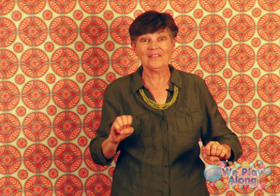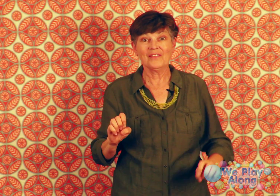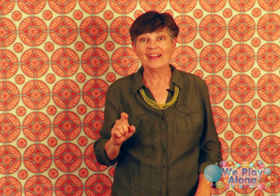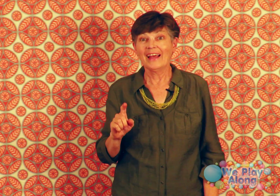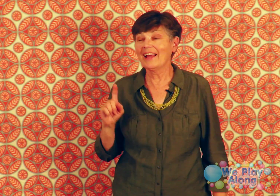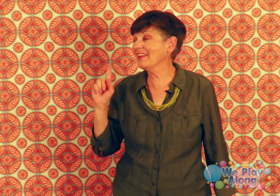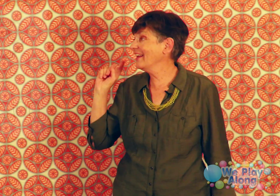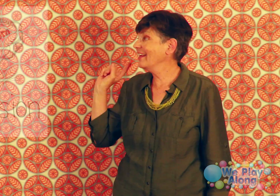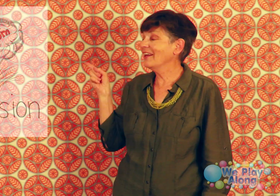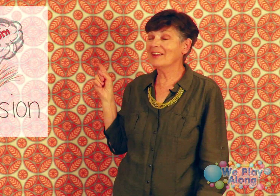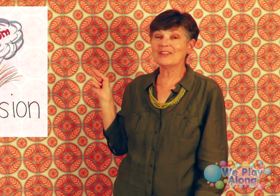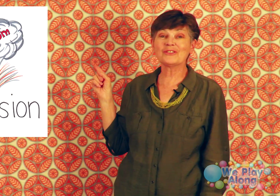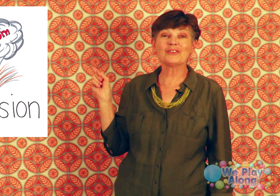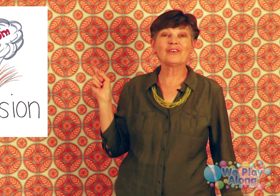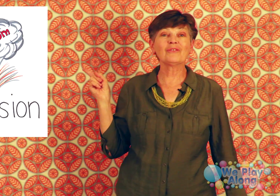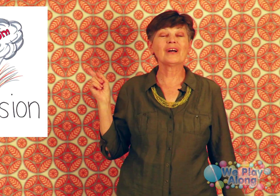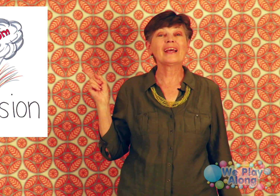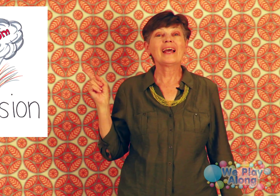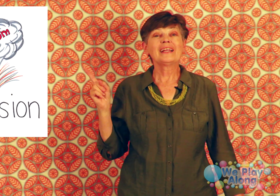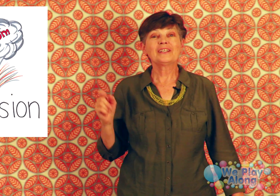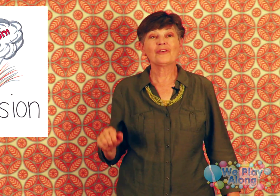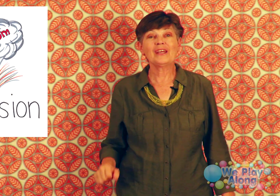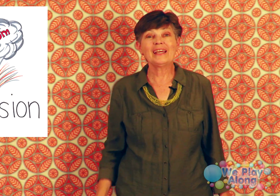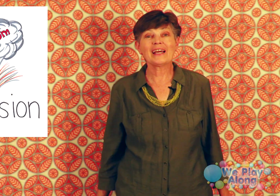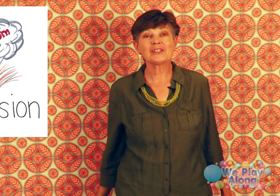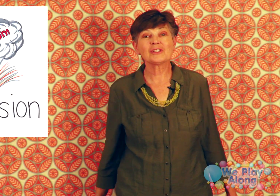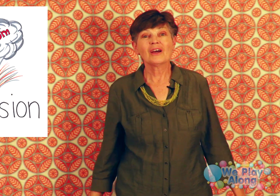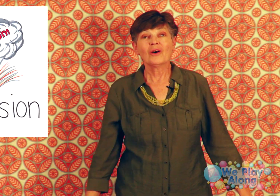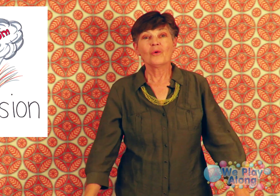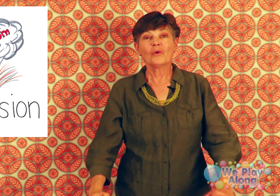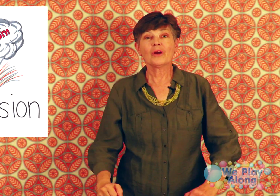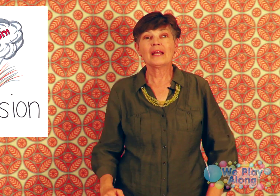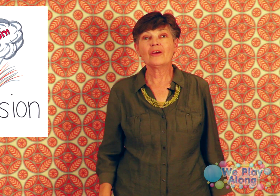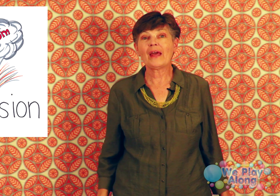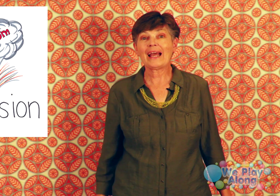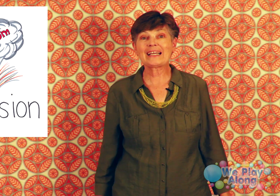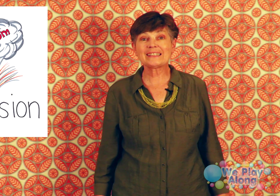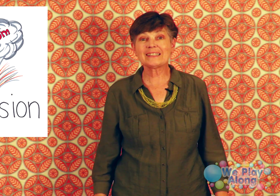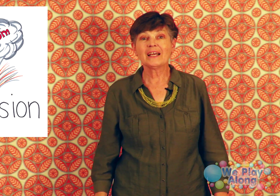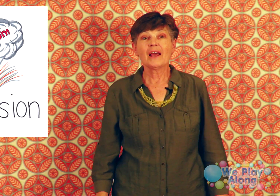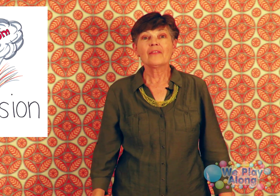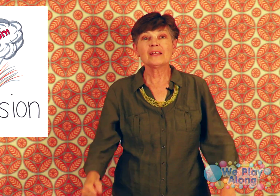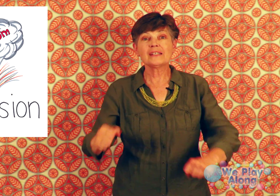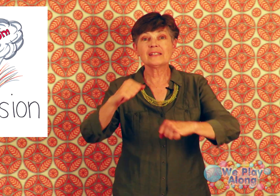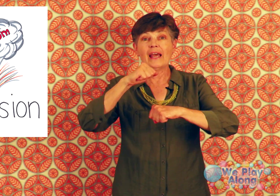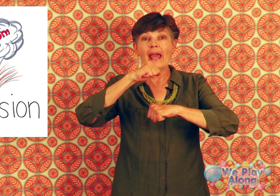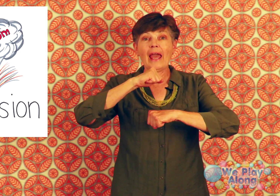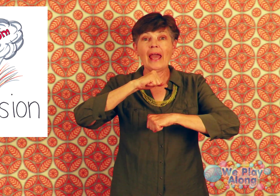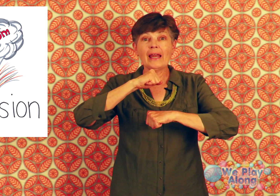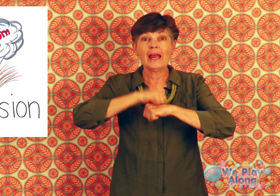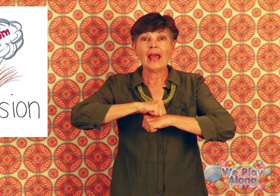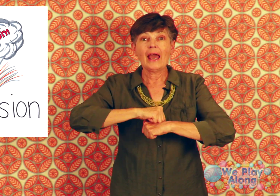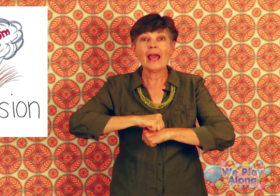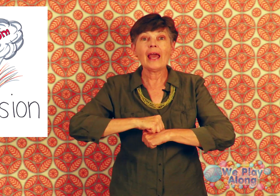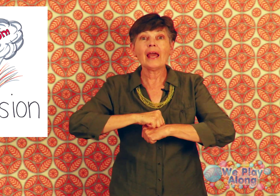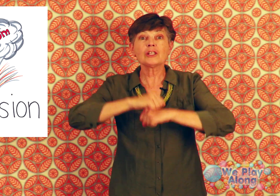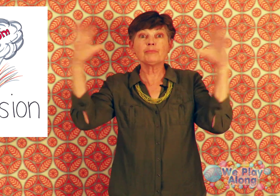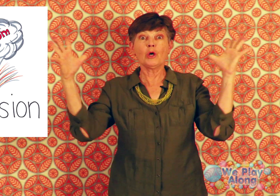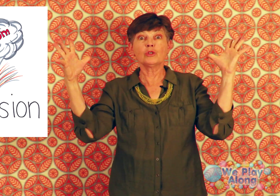Okay, and this is a fun one. Another EX word, hear that X. This is an